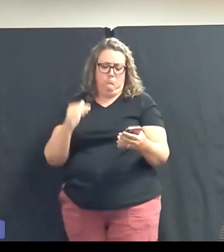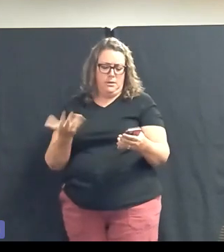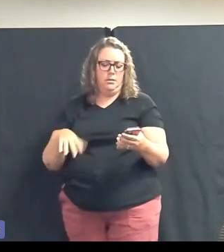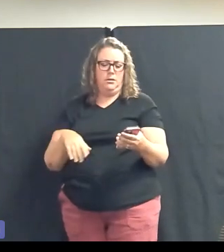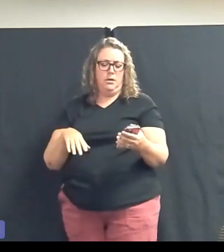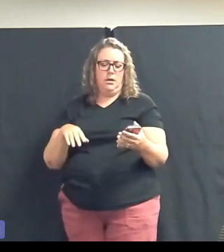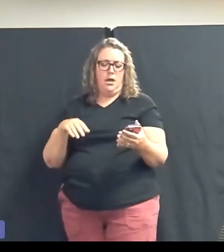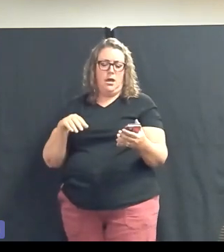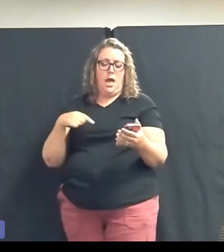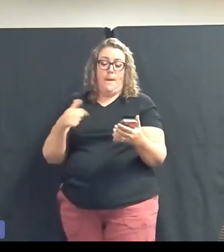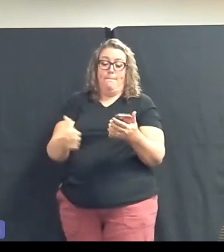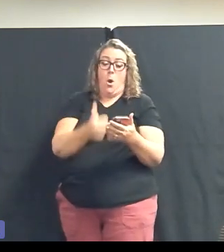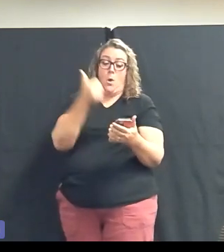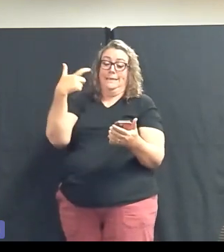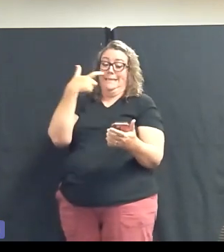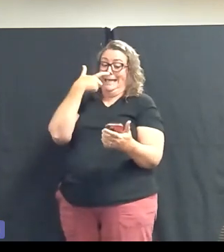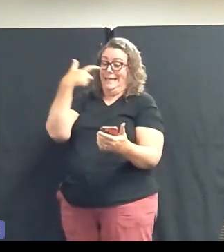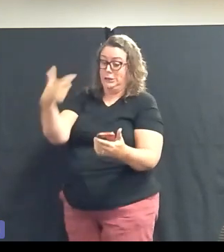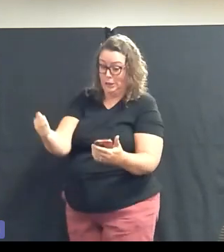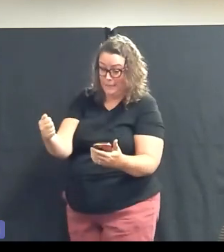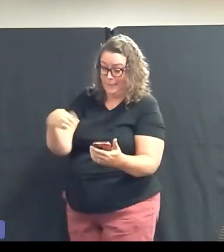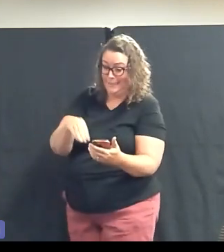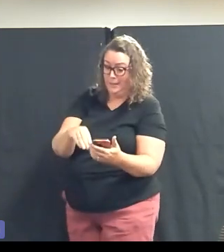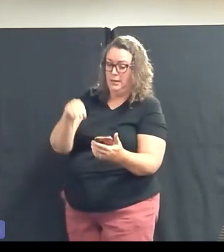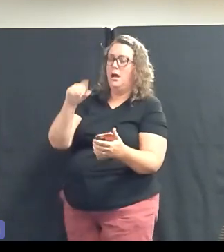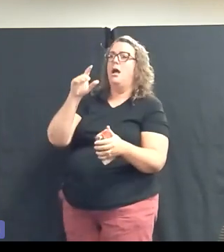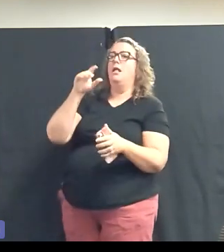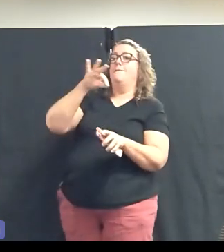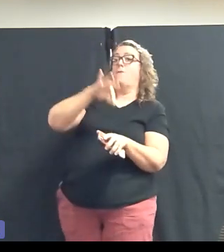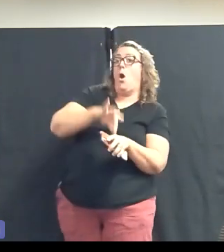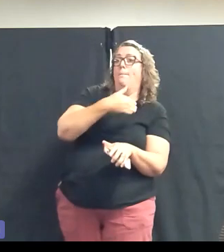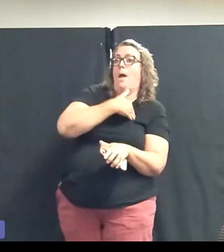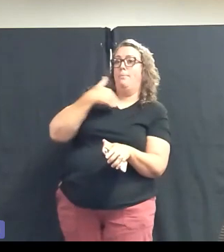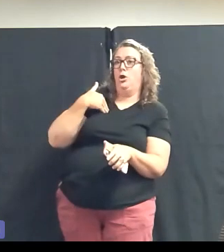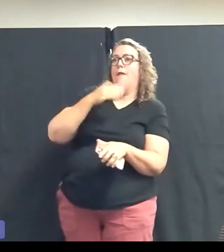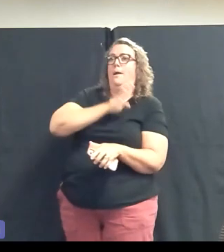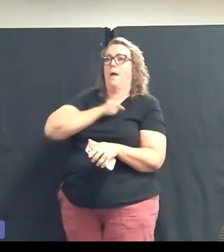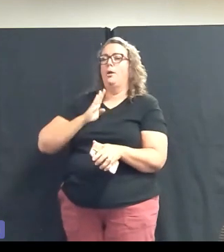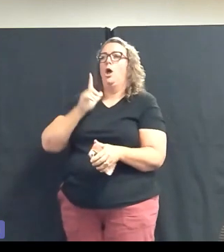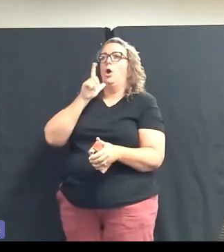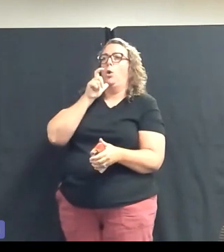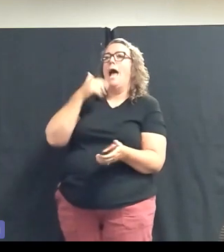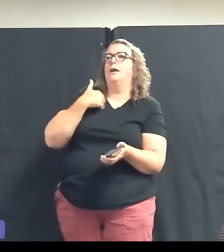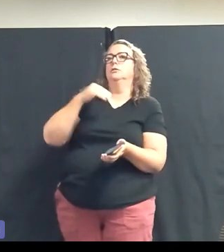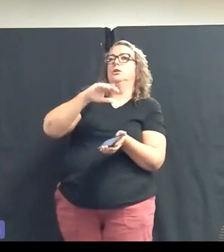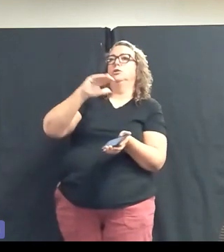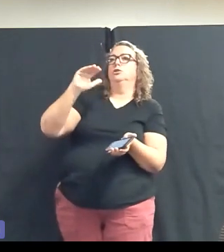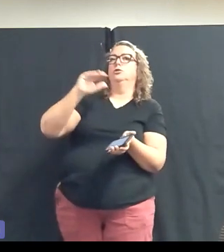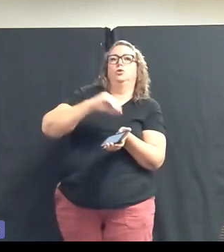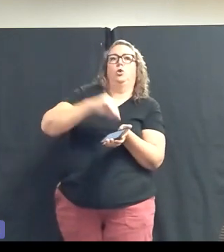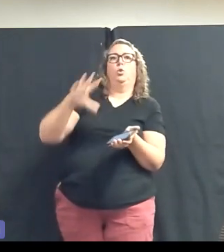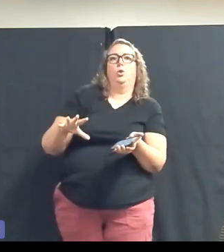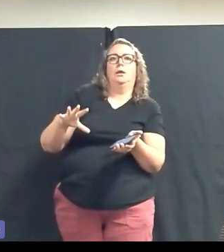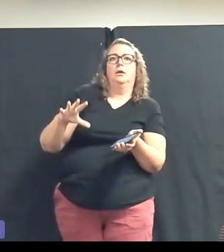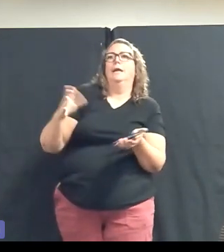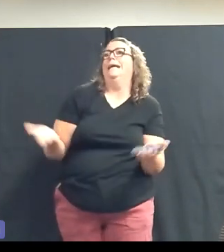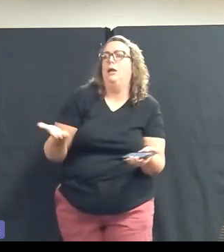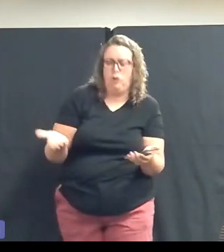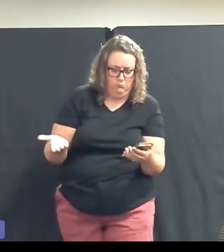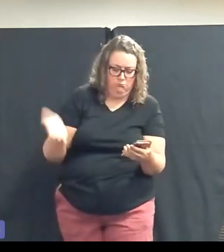if not, next meeting will suffice. The additional roles that I'm most interested in are the voting